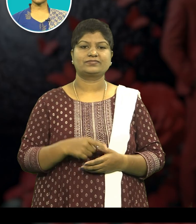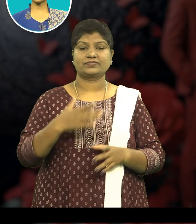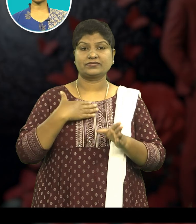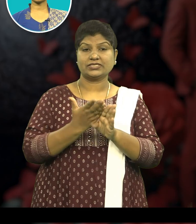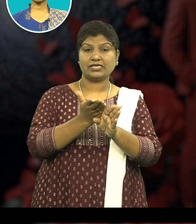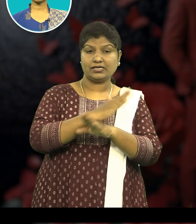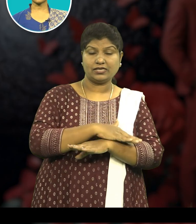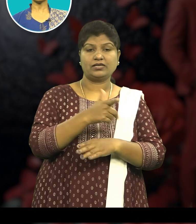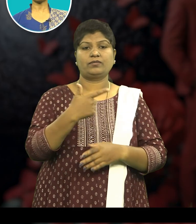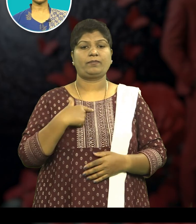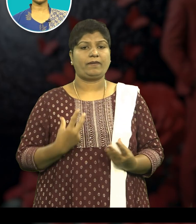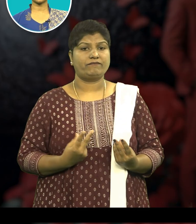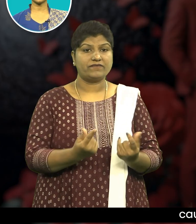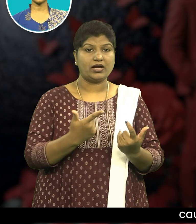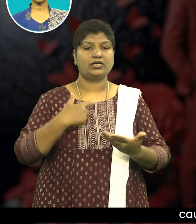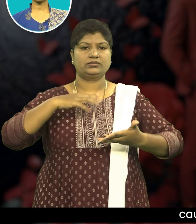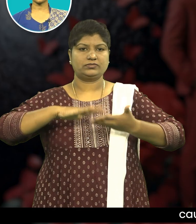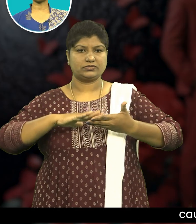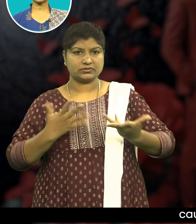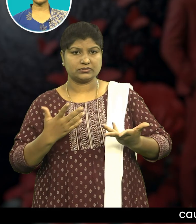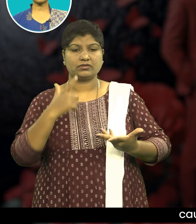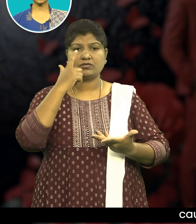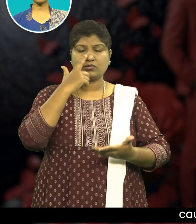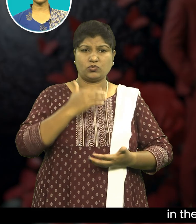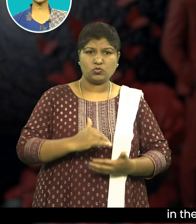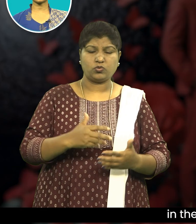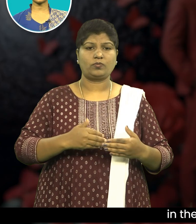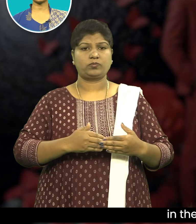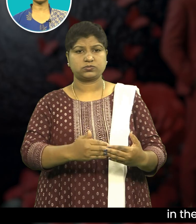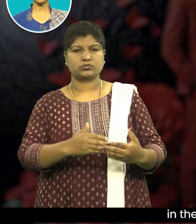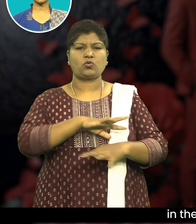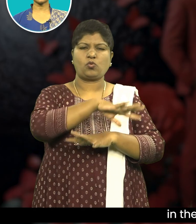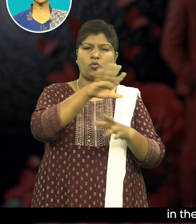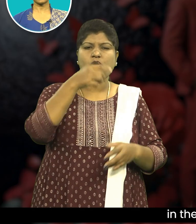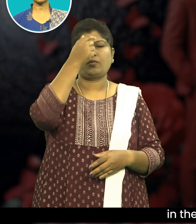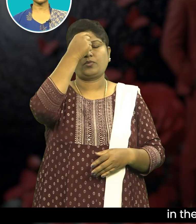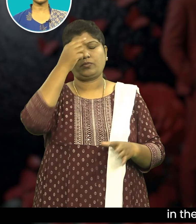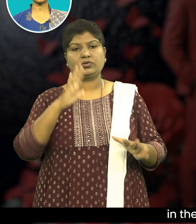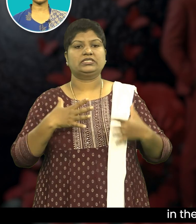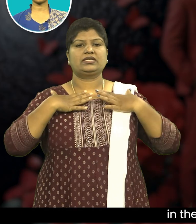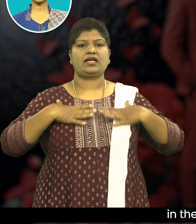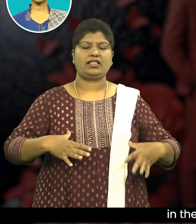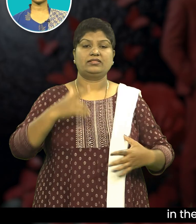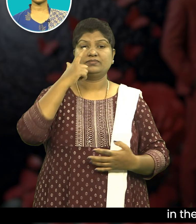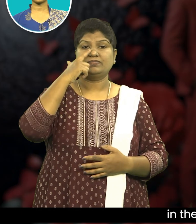Early marriage and motherhood cause health problems in the mother and the